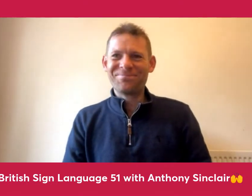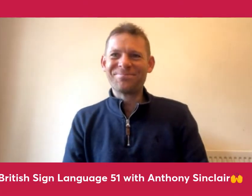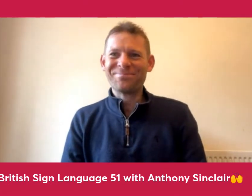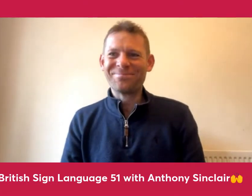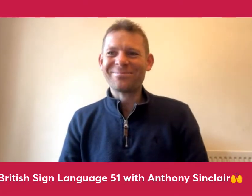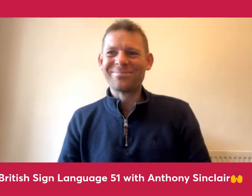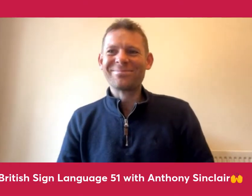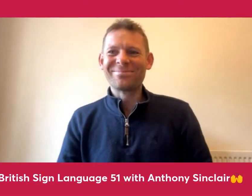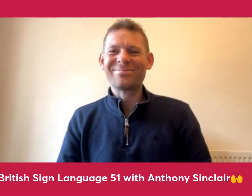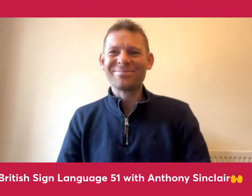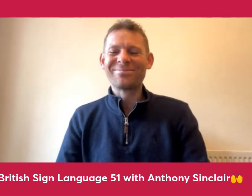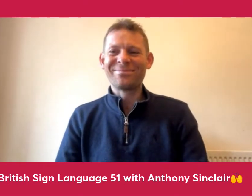that explanation.